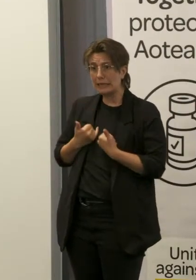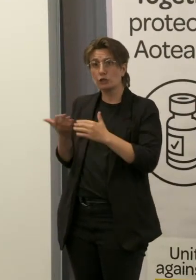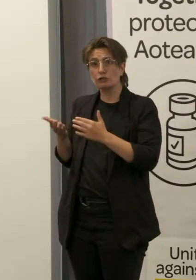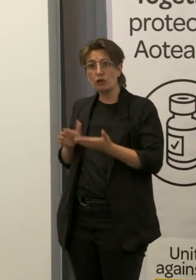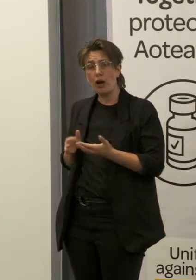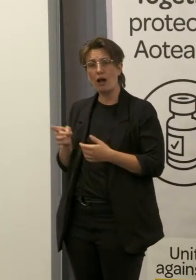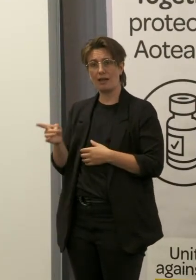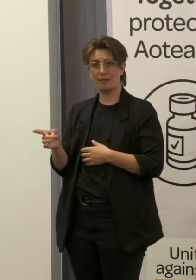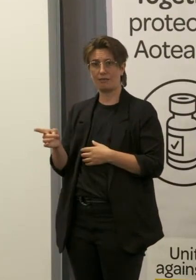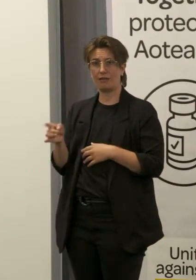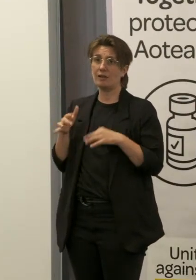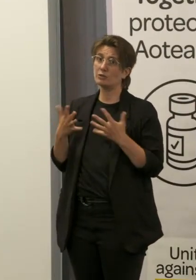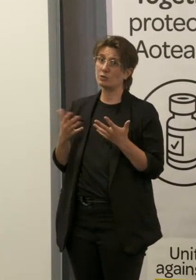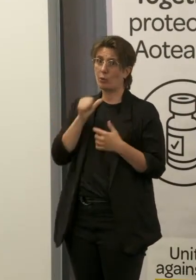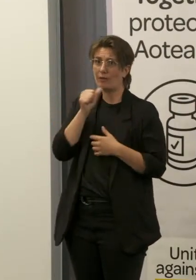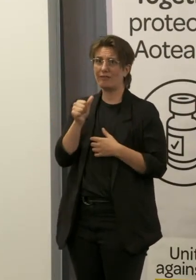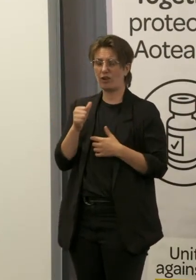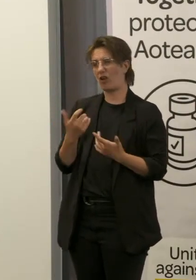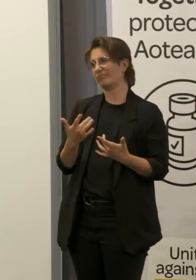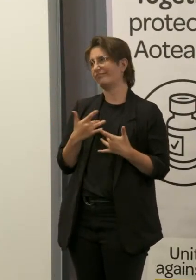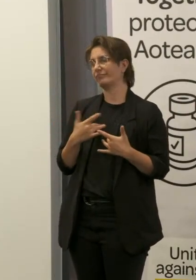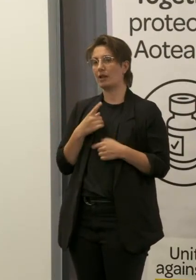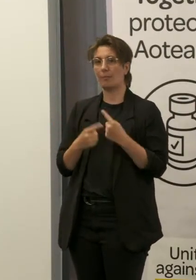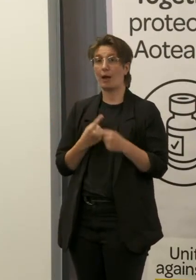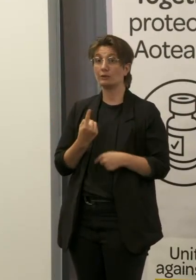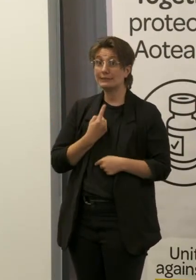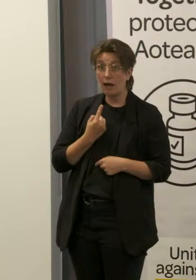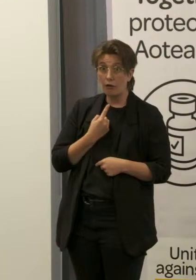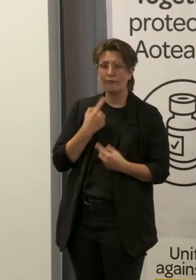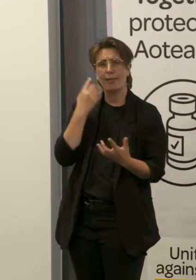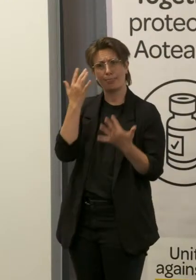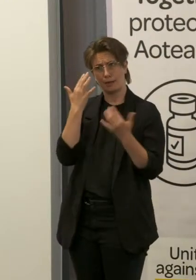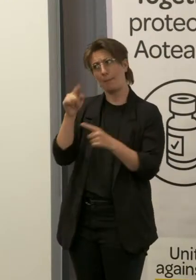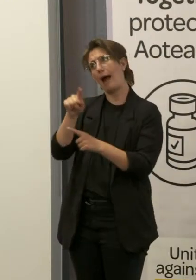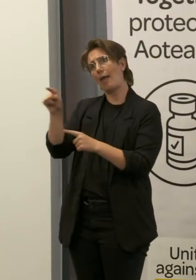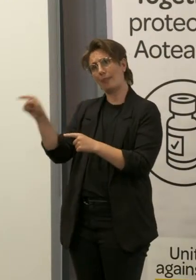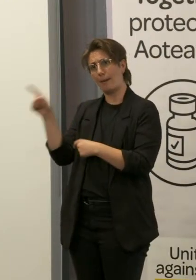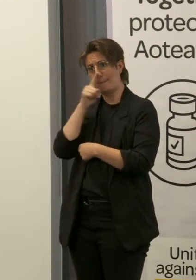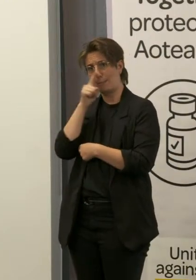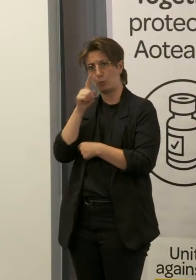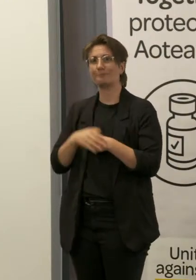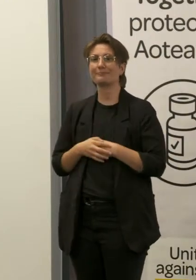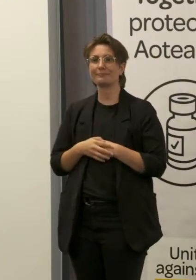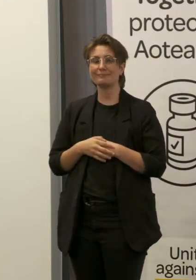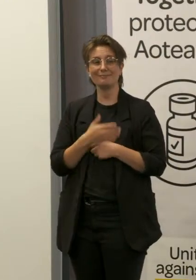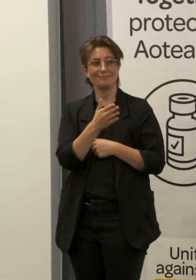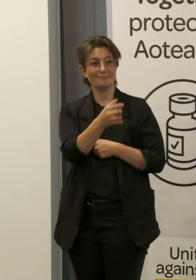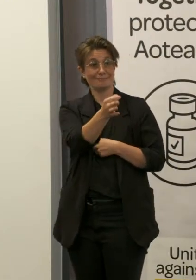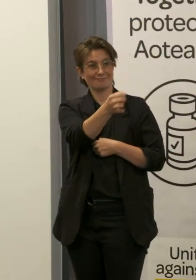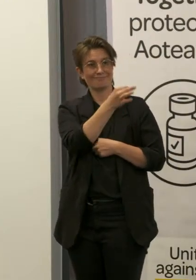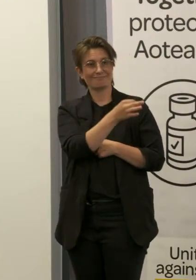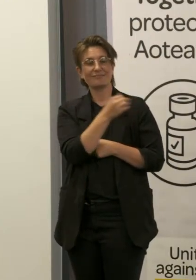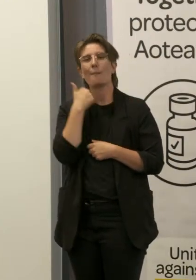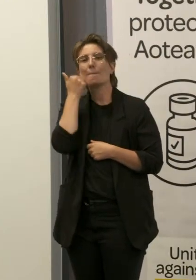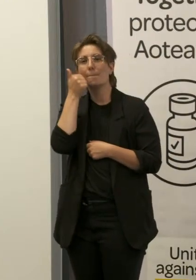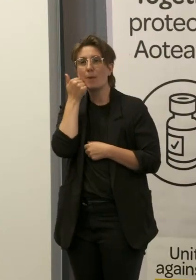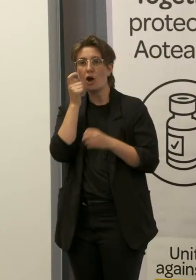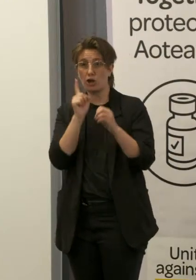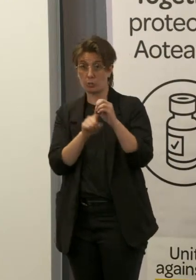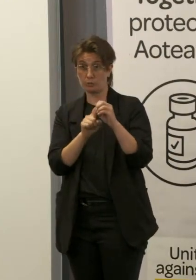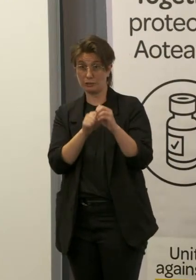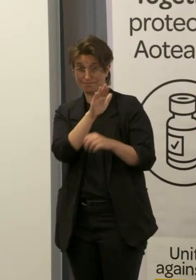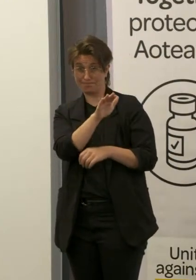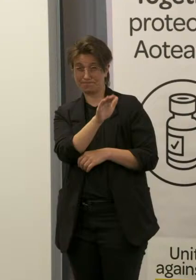it for others if you're not prepared to do it for yourself. Thank you. Question over here. Māori question. So how do you know this strategy will